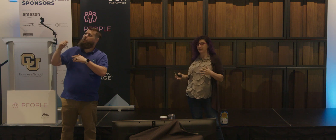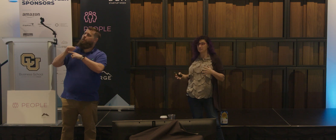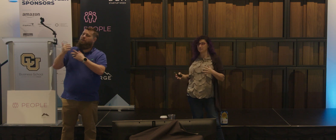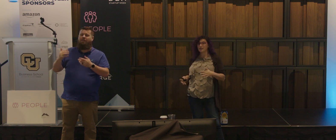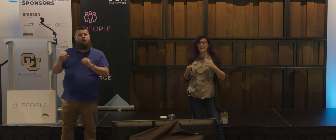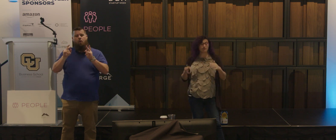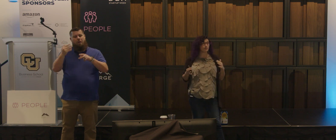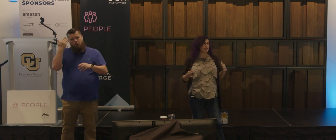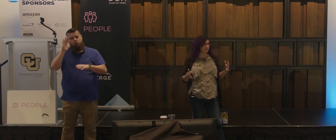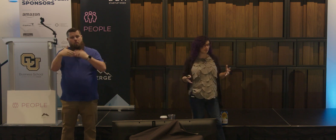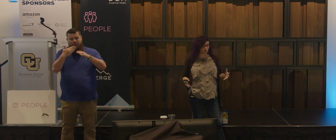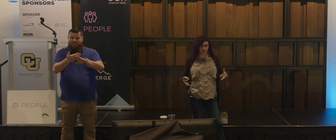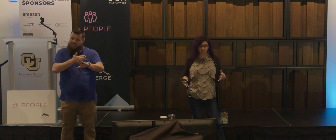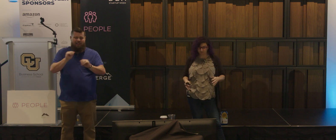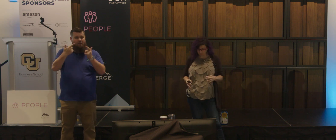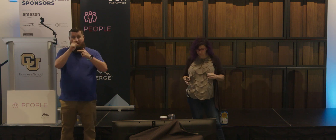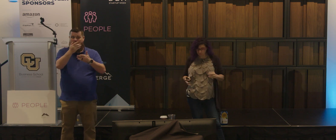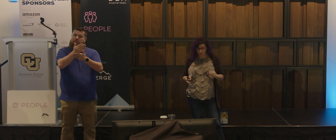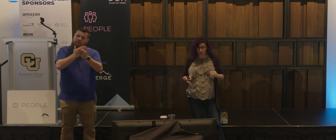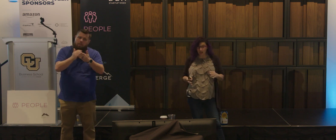in advance. Everybody needs some training.